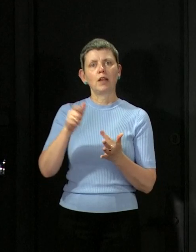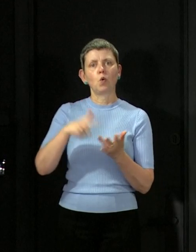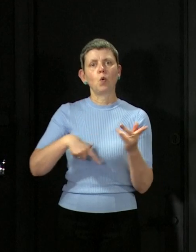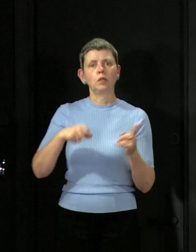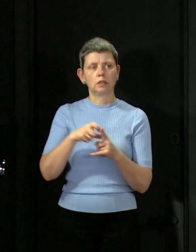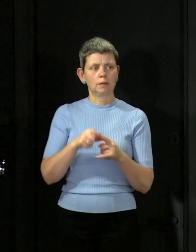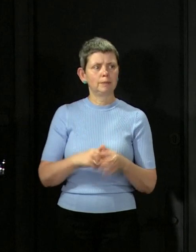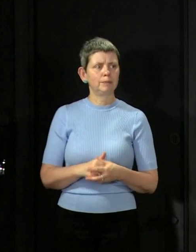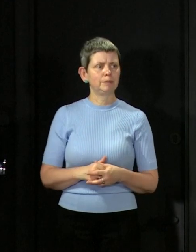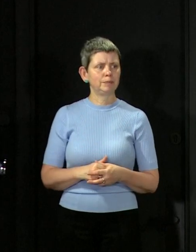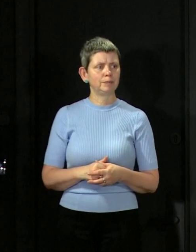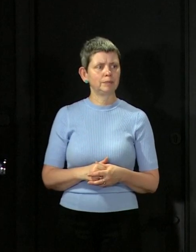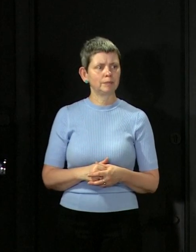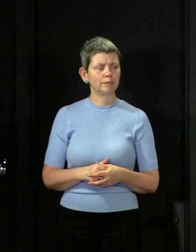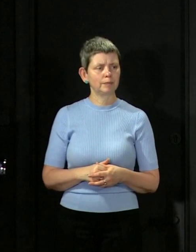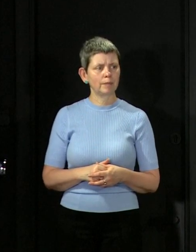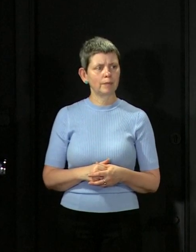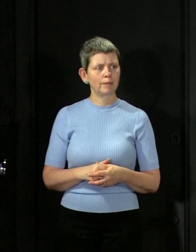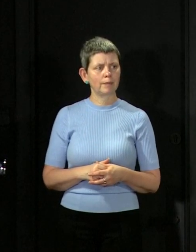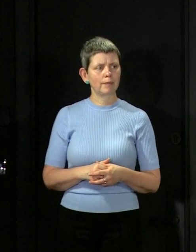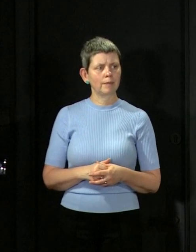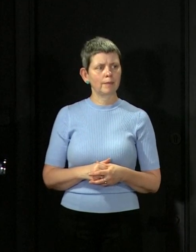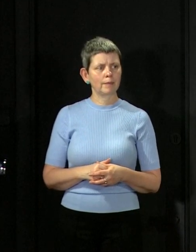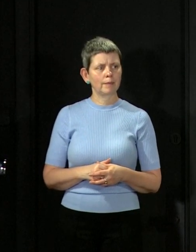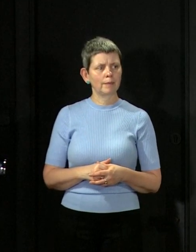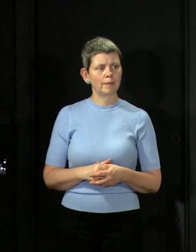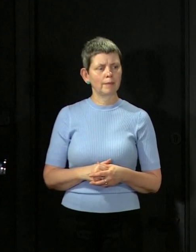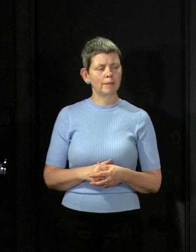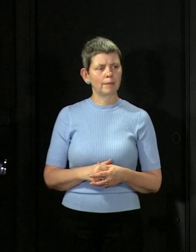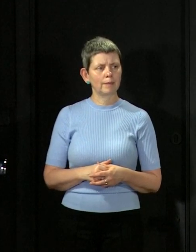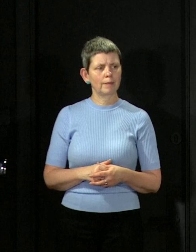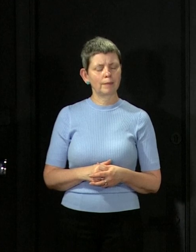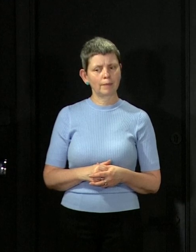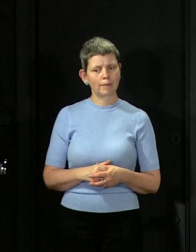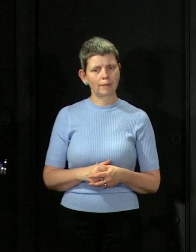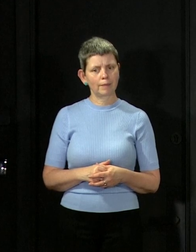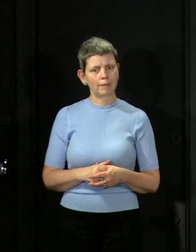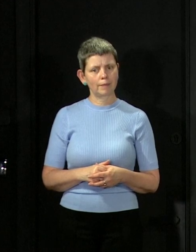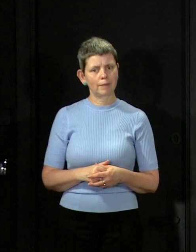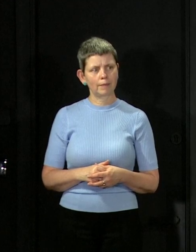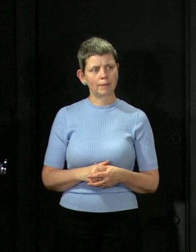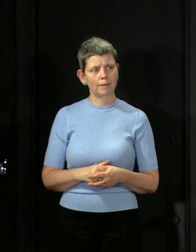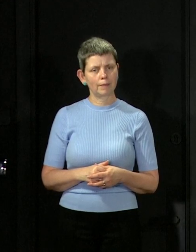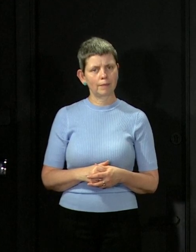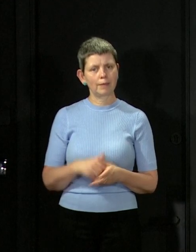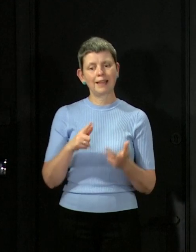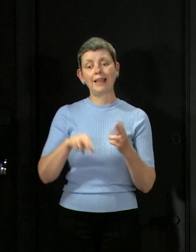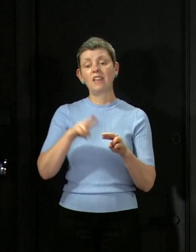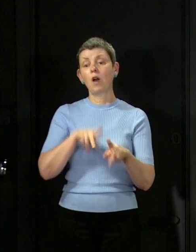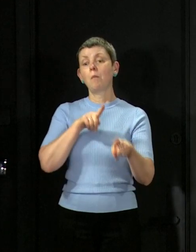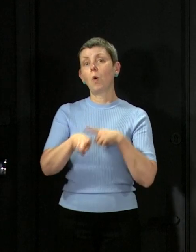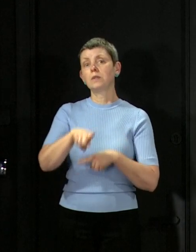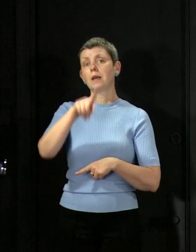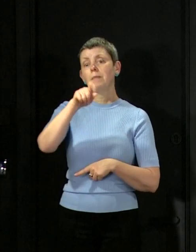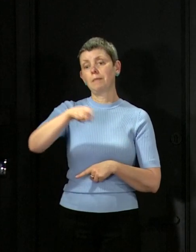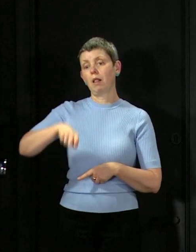Thank you, First Minister. I just wanted to ask, how great is the risk that if most Scots do not follow the guidelines of Phase